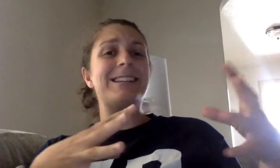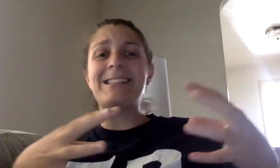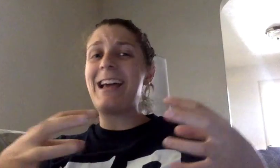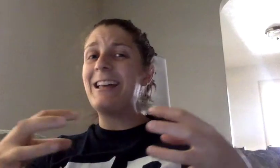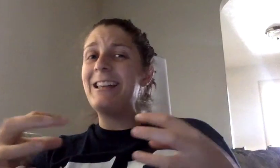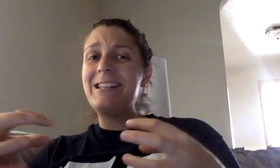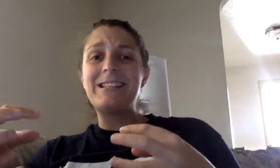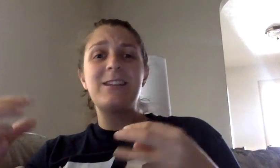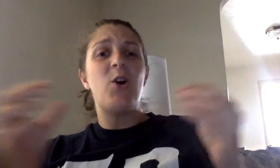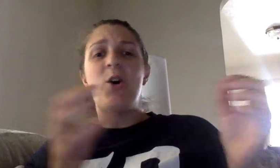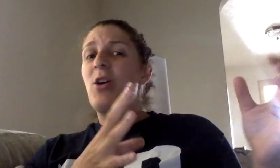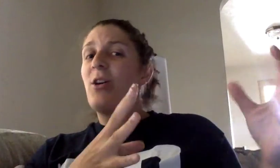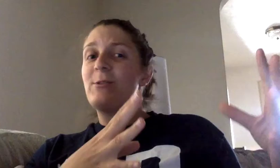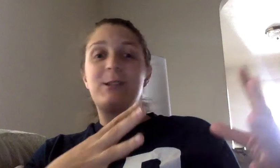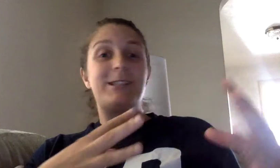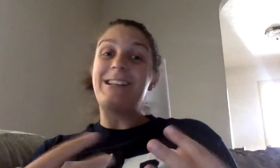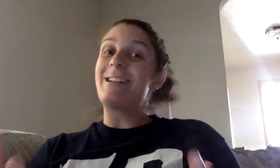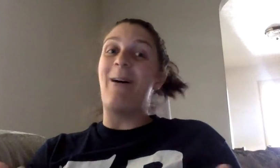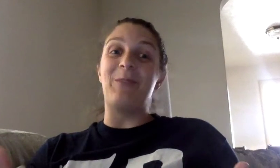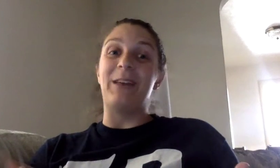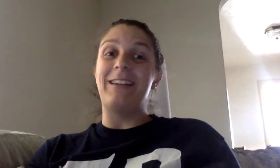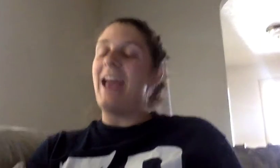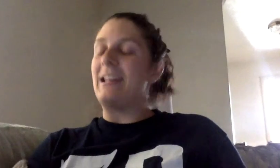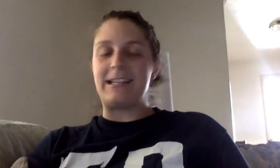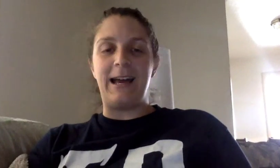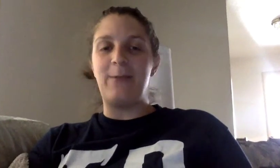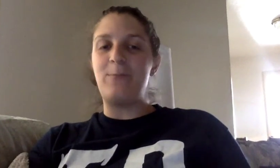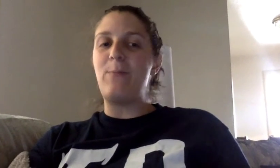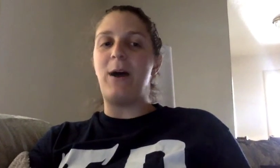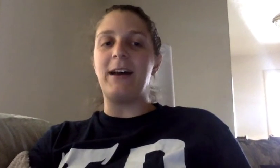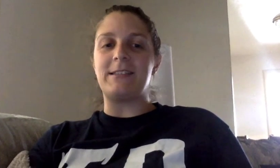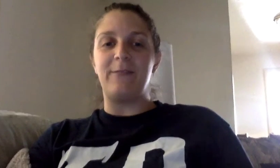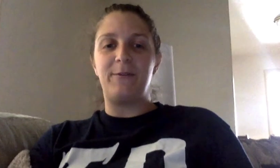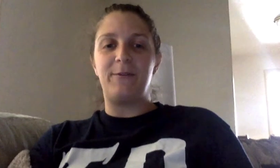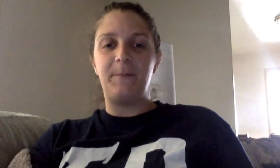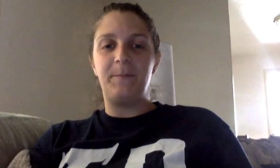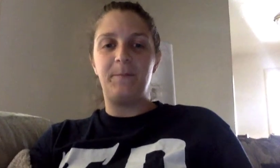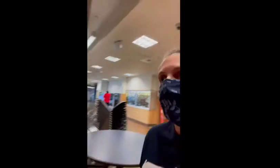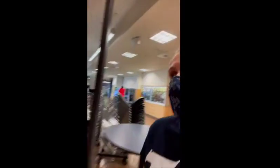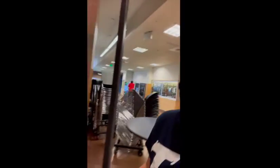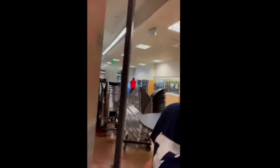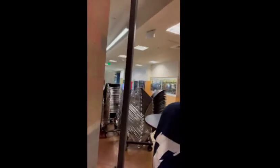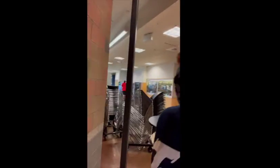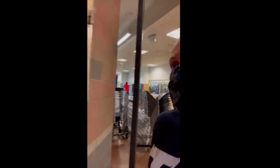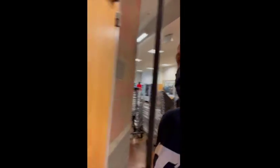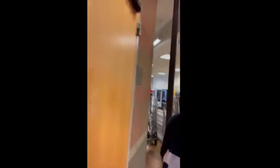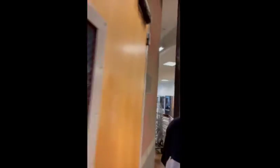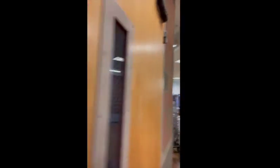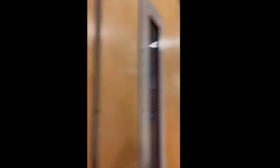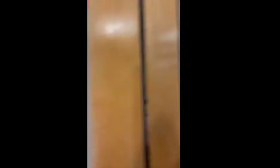in silence, say something, and it's gonna be positive. And our small gym right through